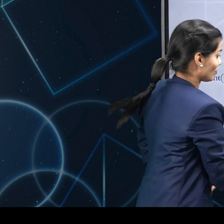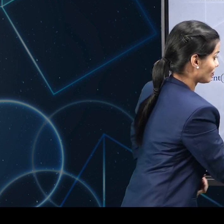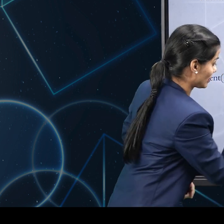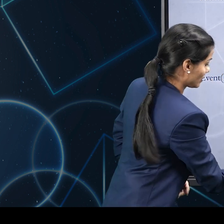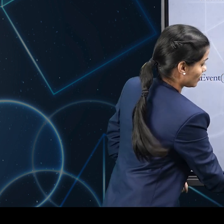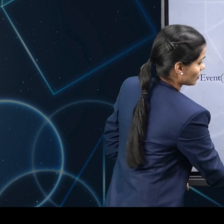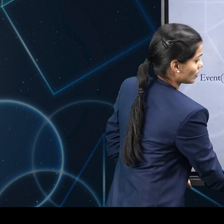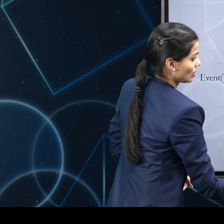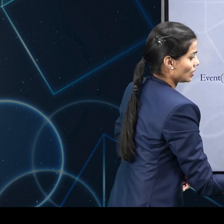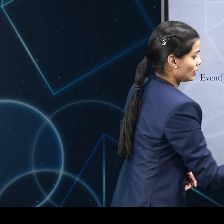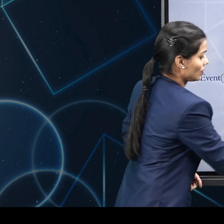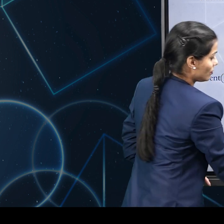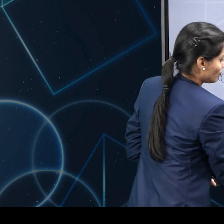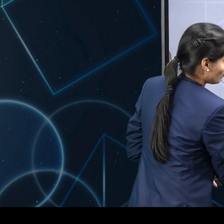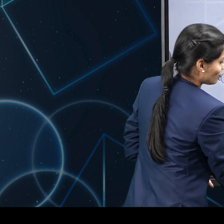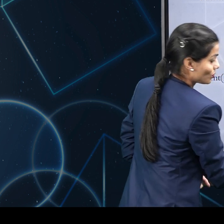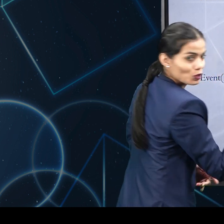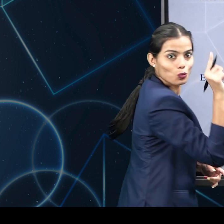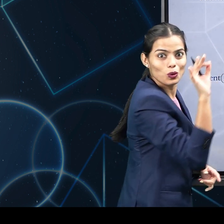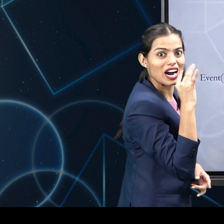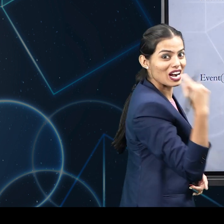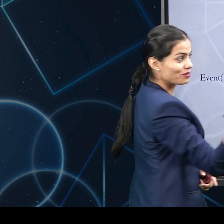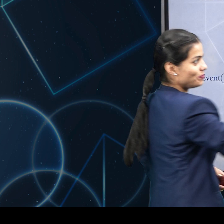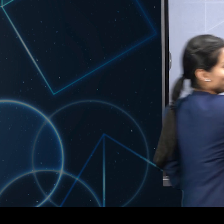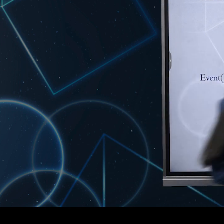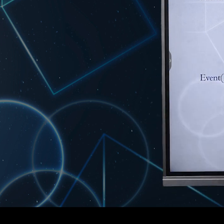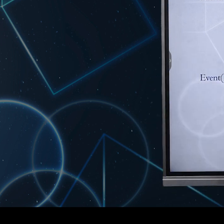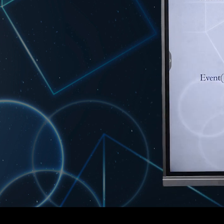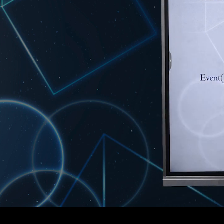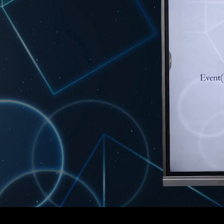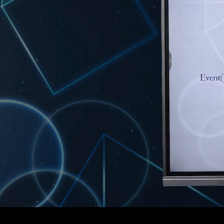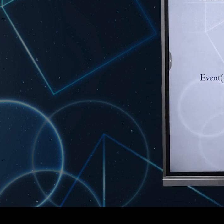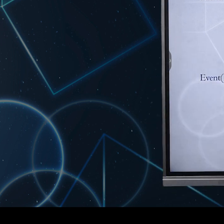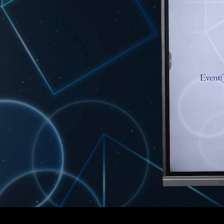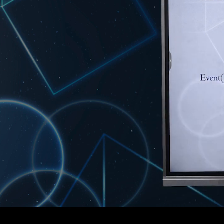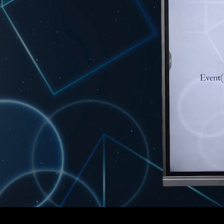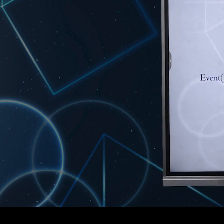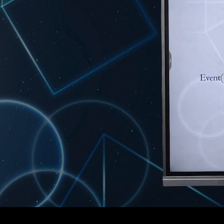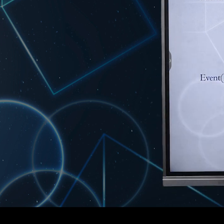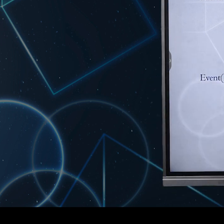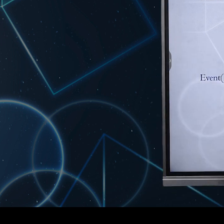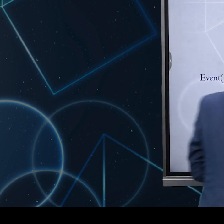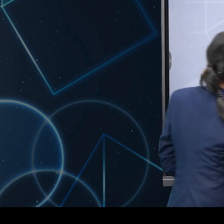P of A is equal to 2 by 6 is equal to 1 by 3.